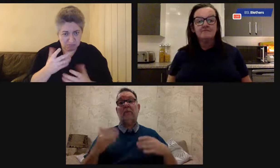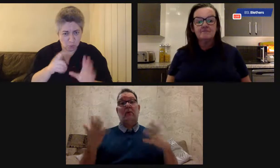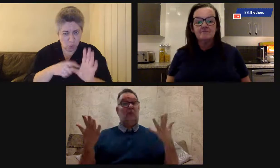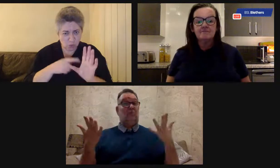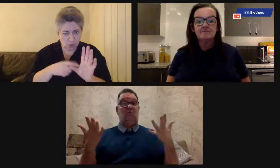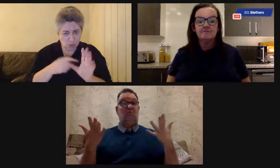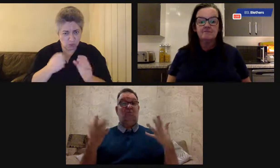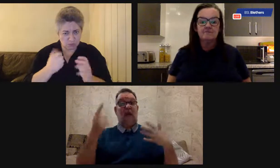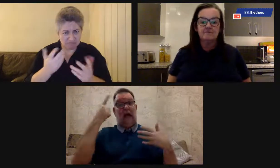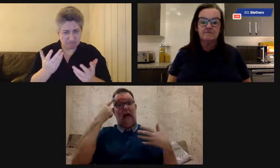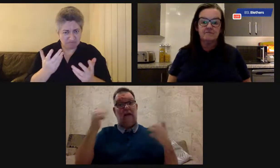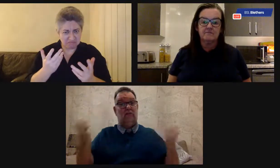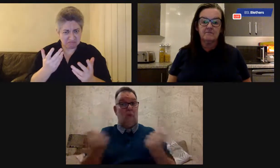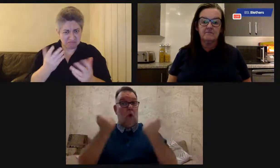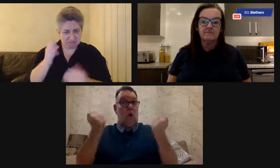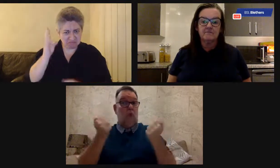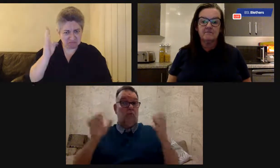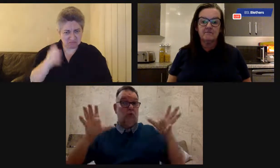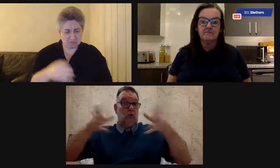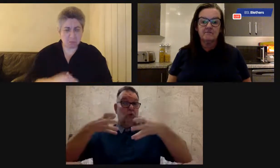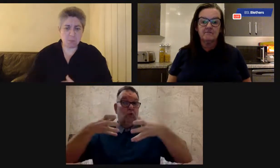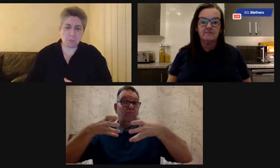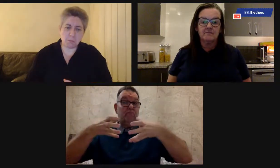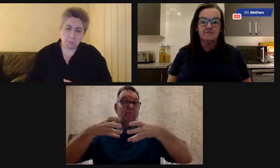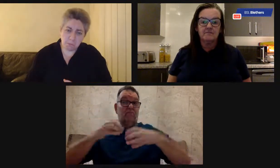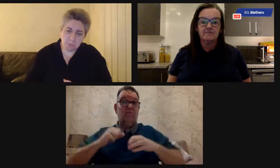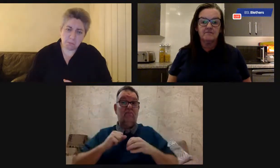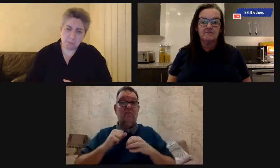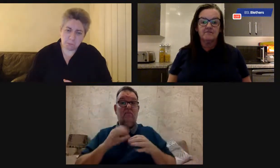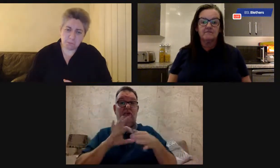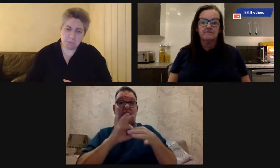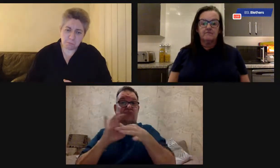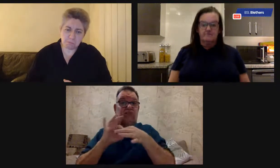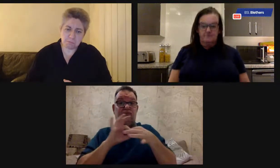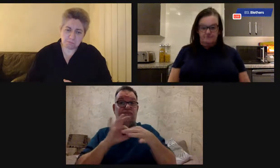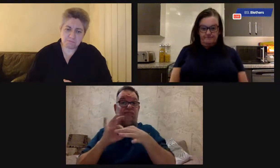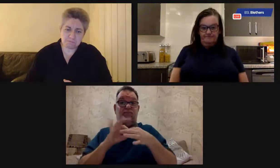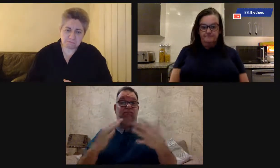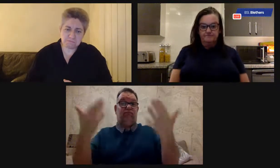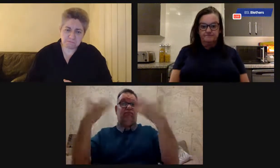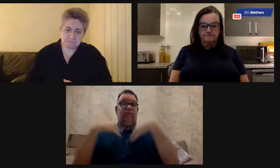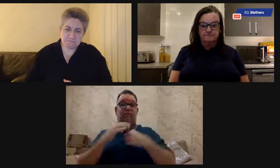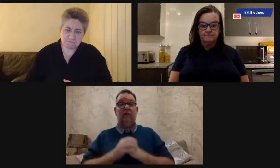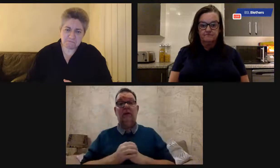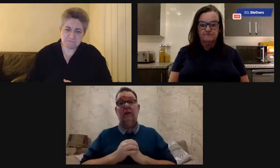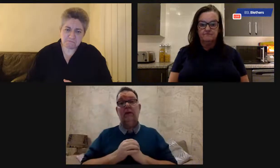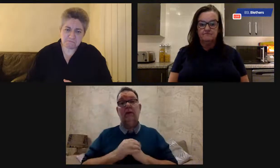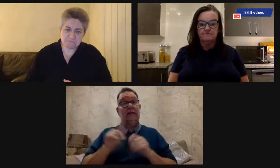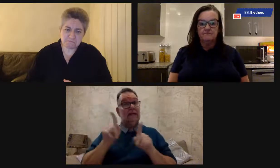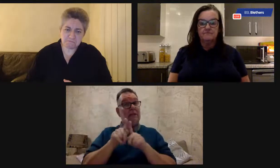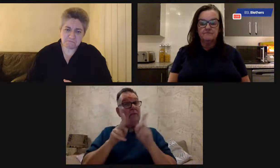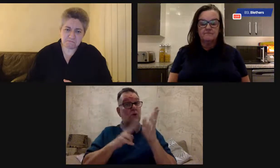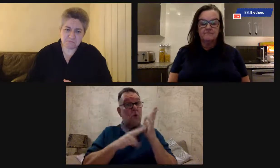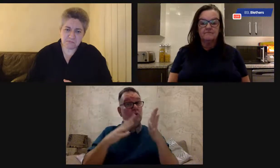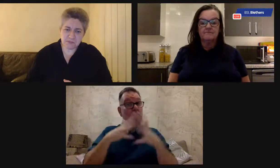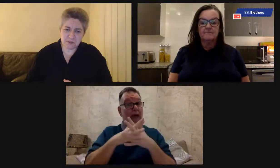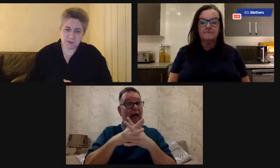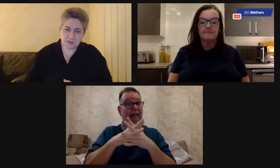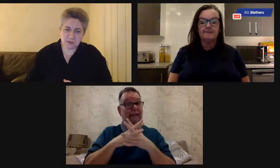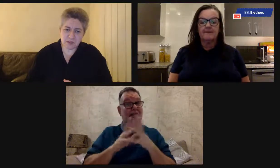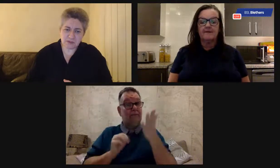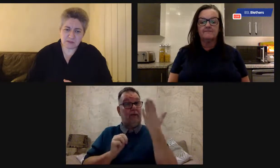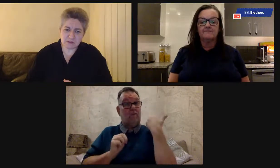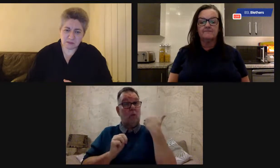you were saying there the majority of people come from Yorkshire. That's the strongest demographic. He said, "Yep,